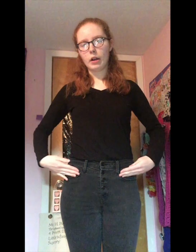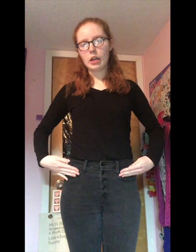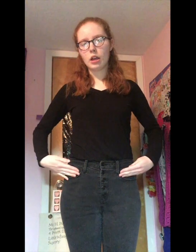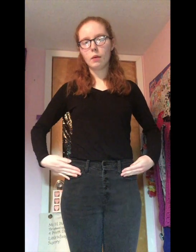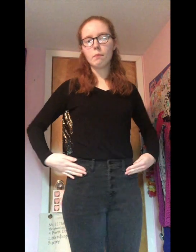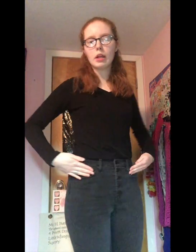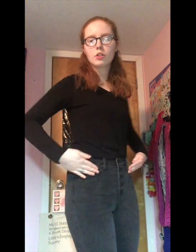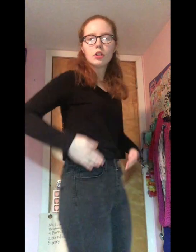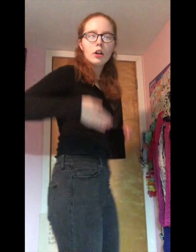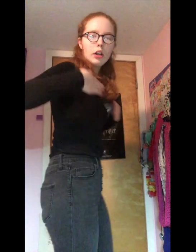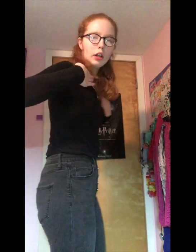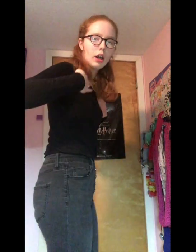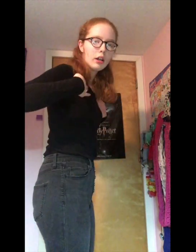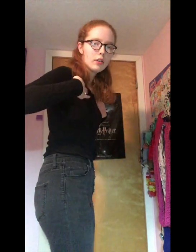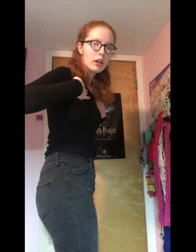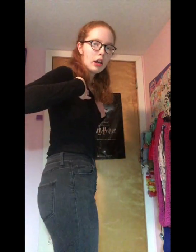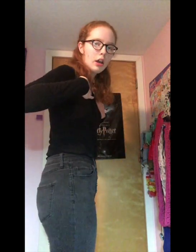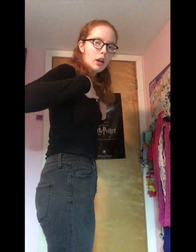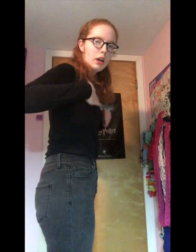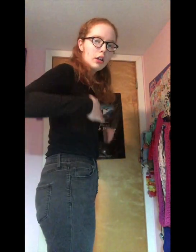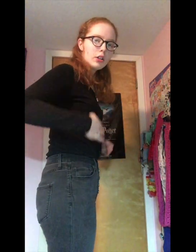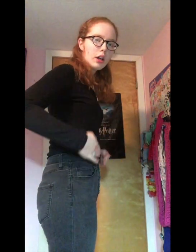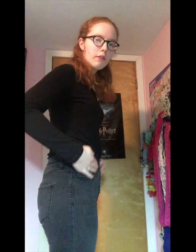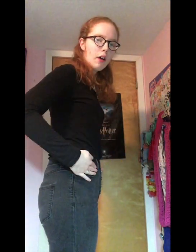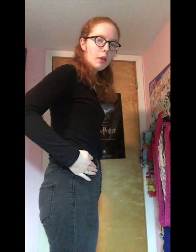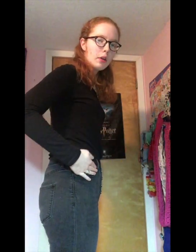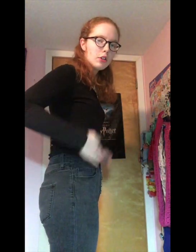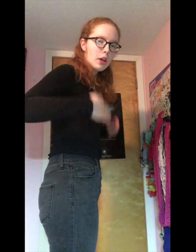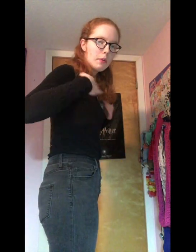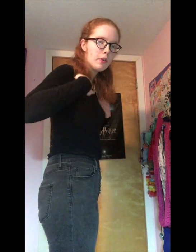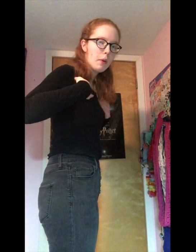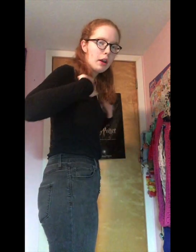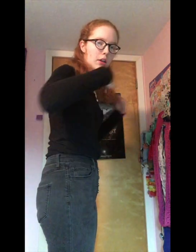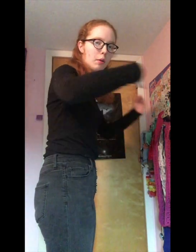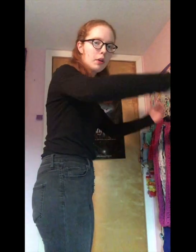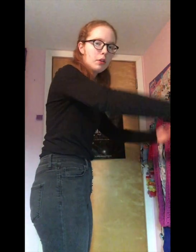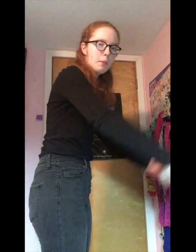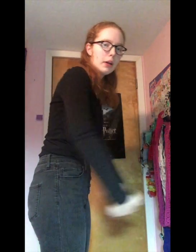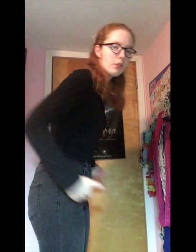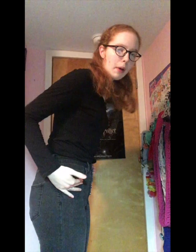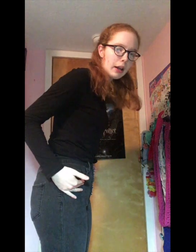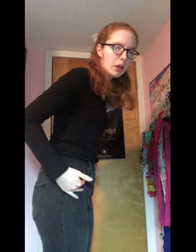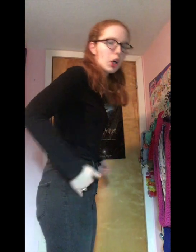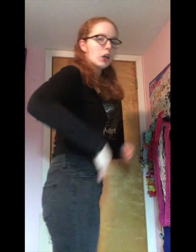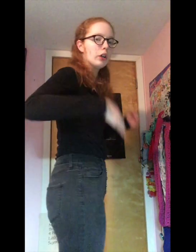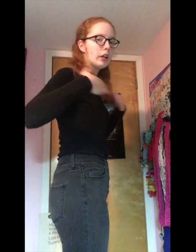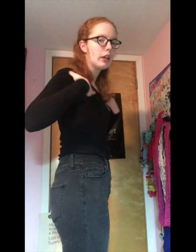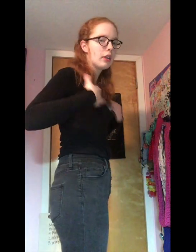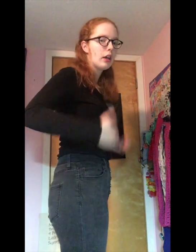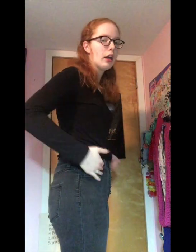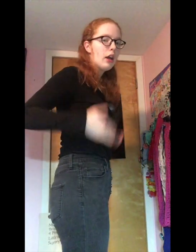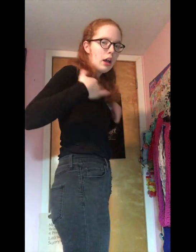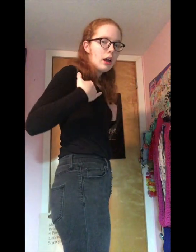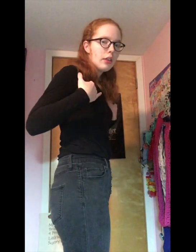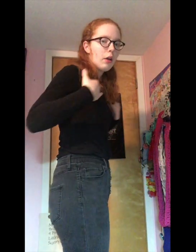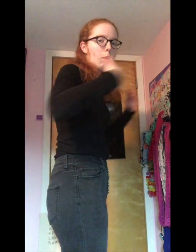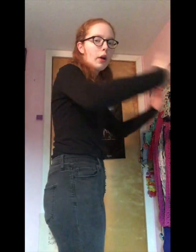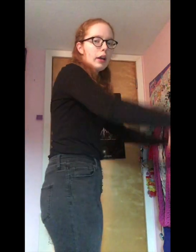Body, make sure you can kind of see, you're just kind of following the shape of your body. You don't want to do a big dramatic curl or anything, that'll wear you